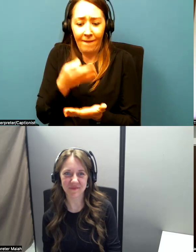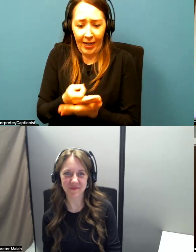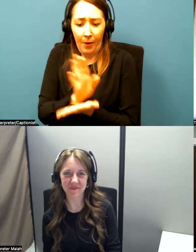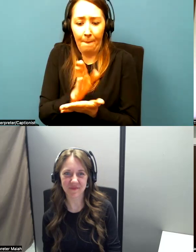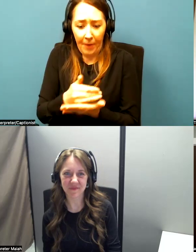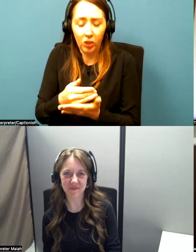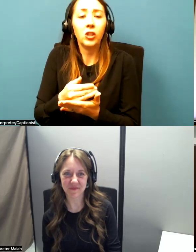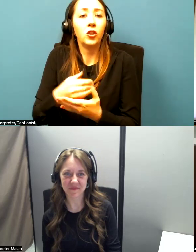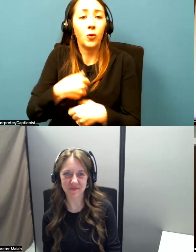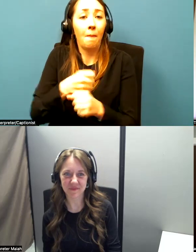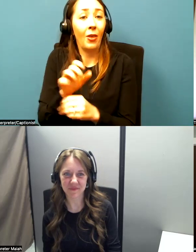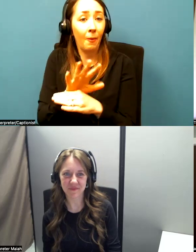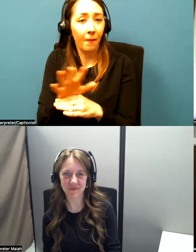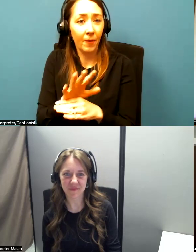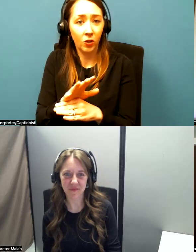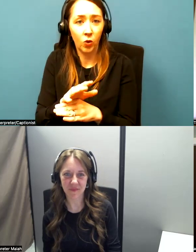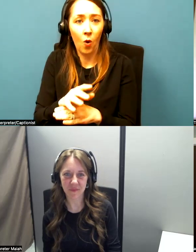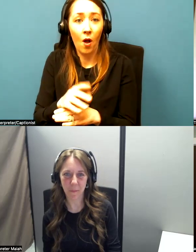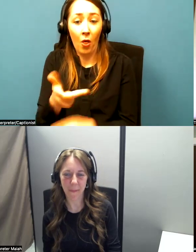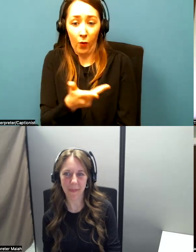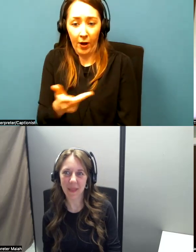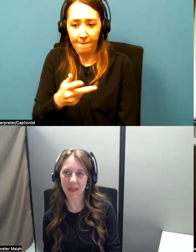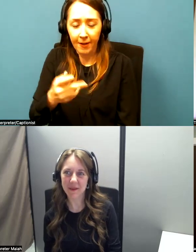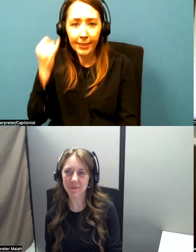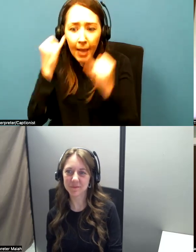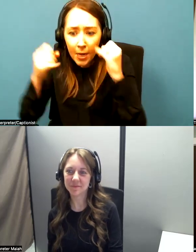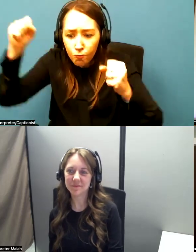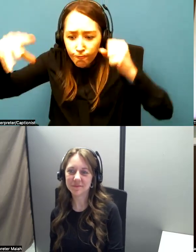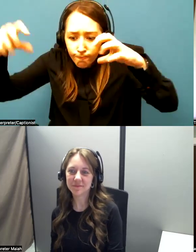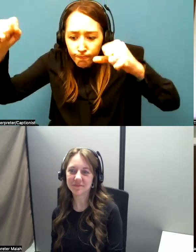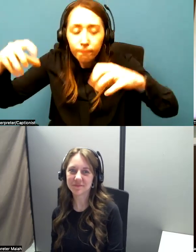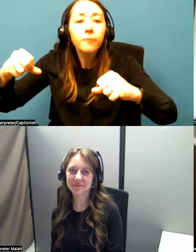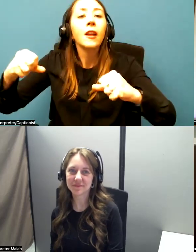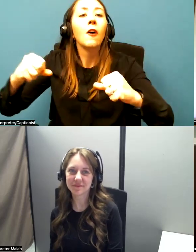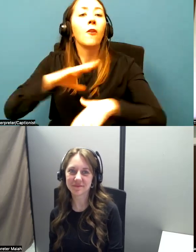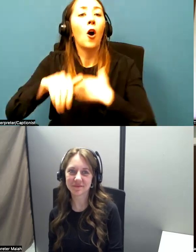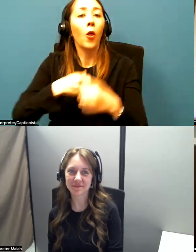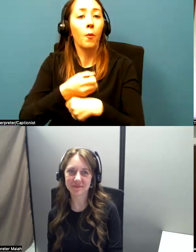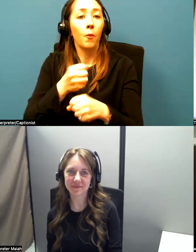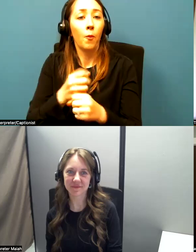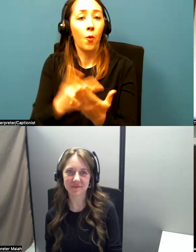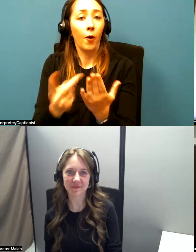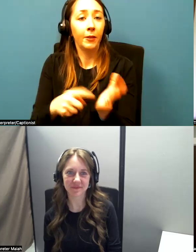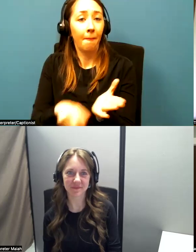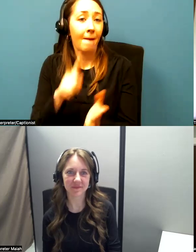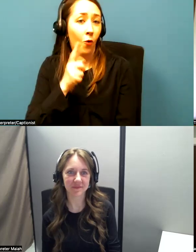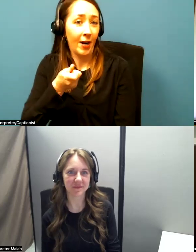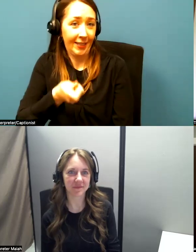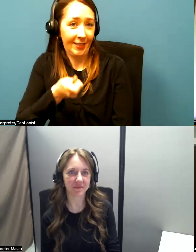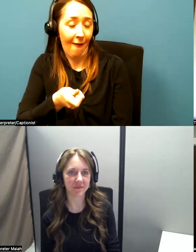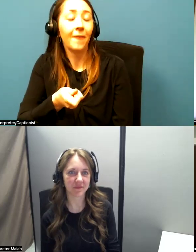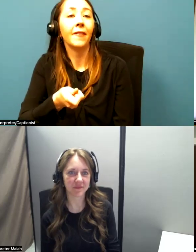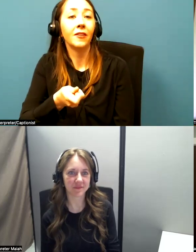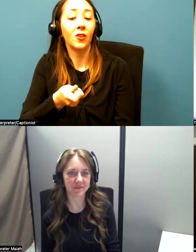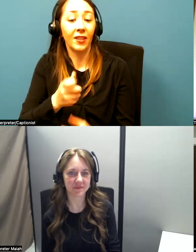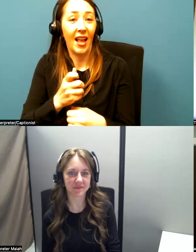And we put our heads together and figured out a way for the program to sort of pay for itself, which is really how